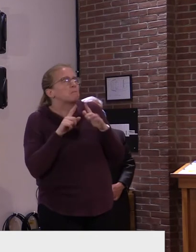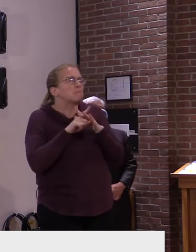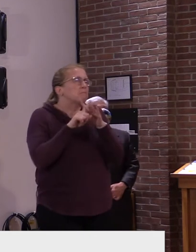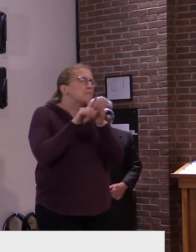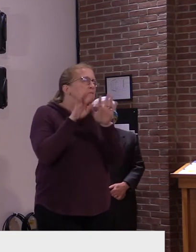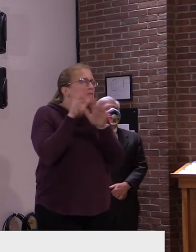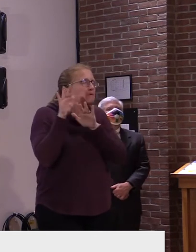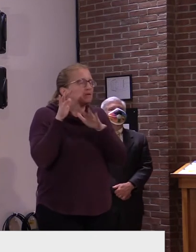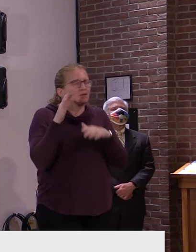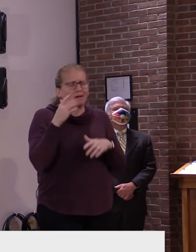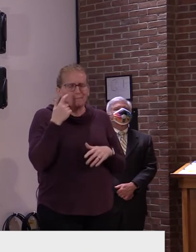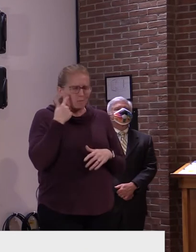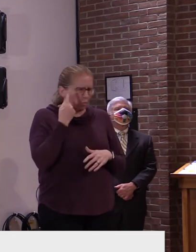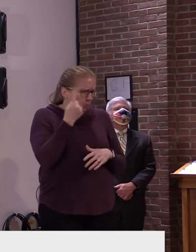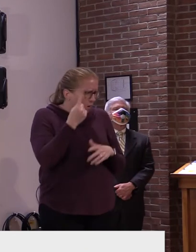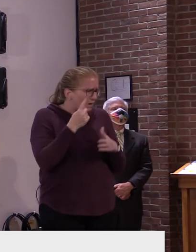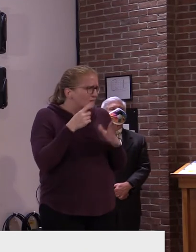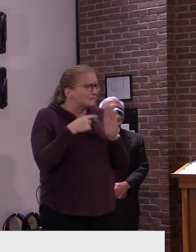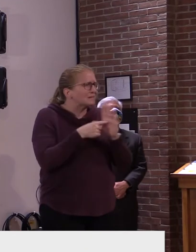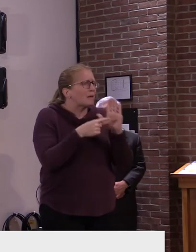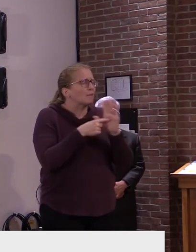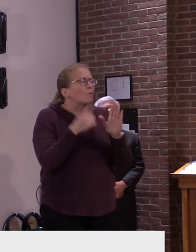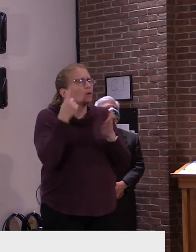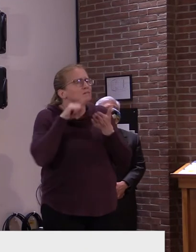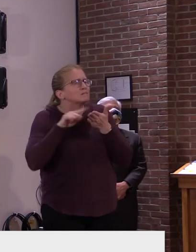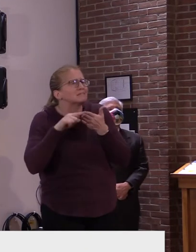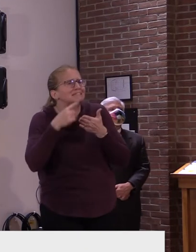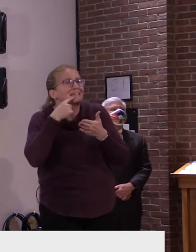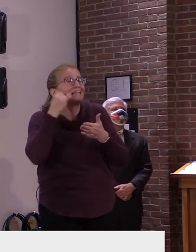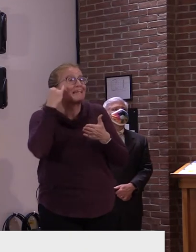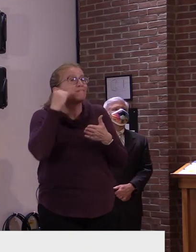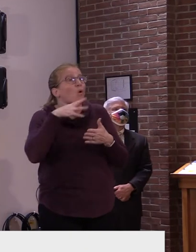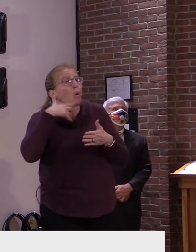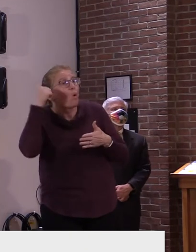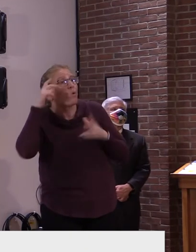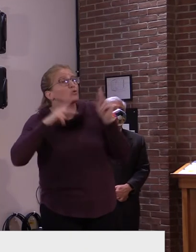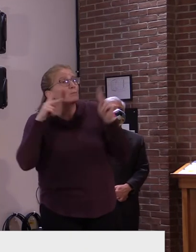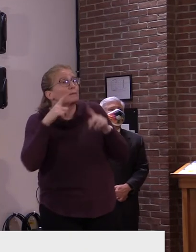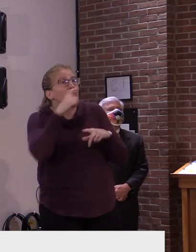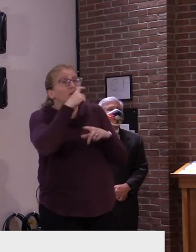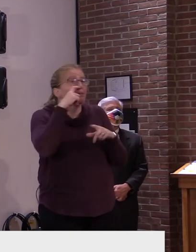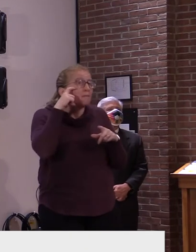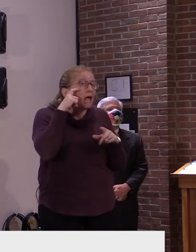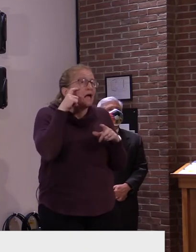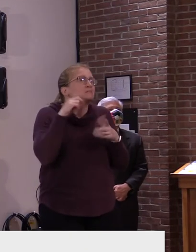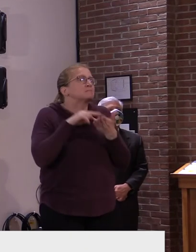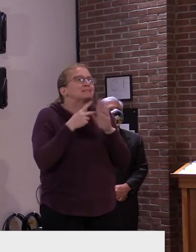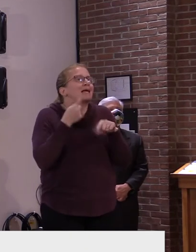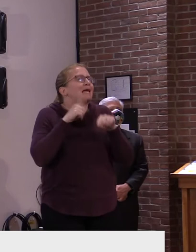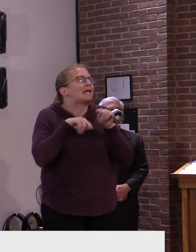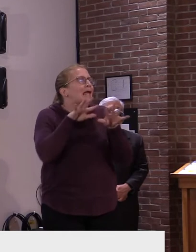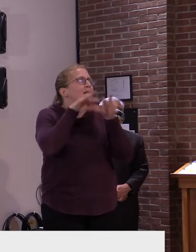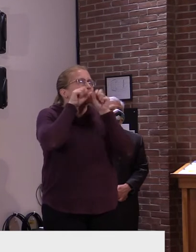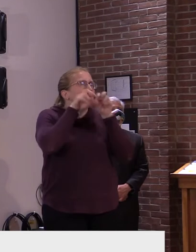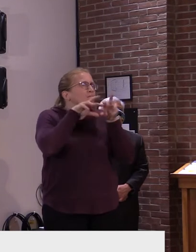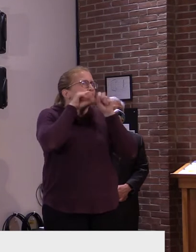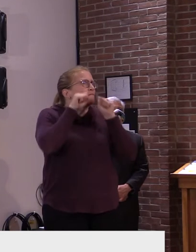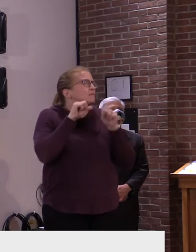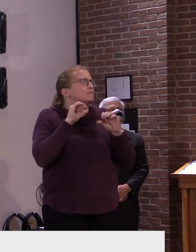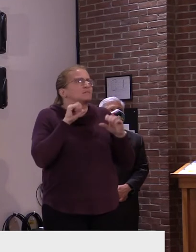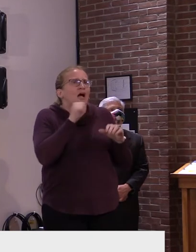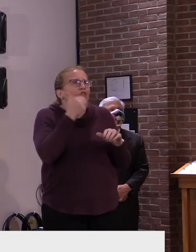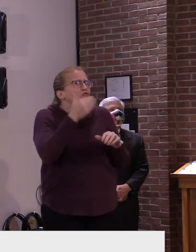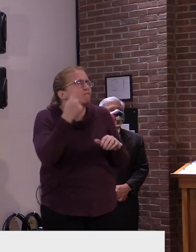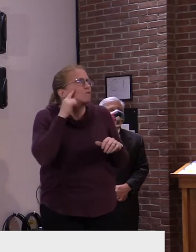people and also the utility of hydroxychloroquine and i was wondering if you